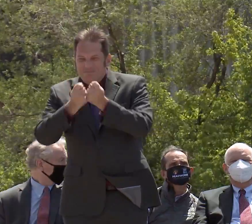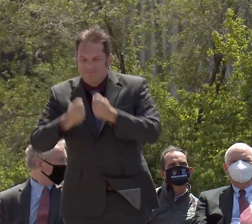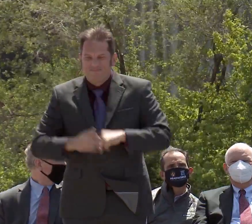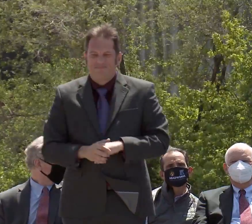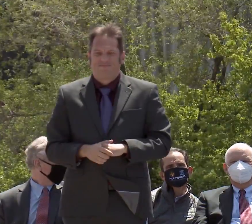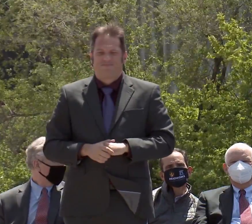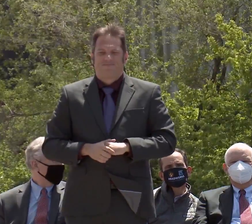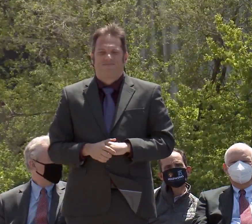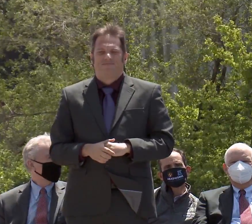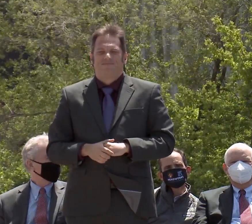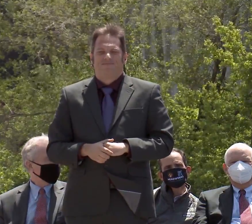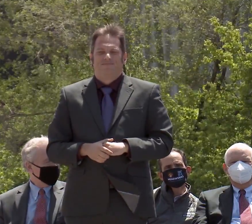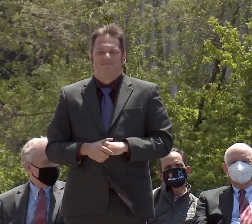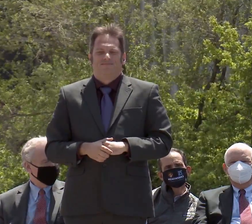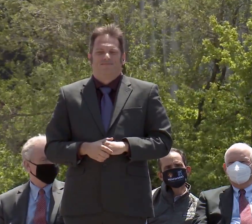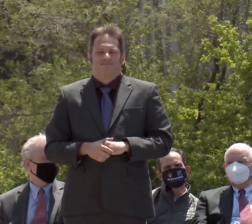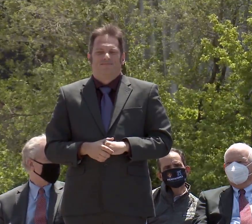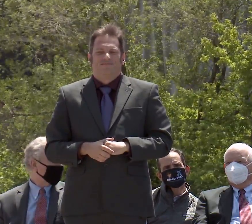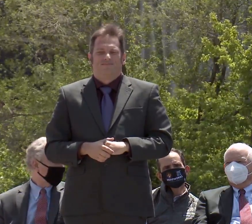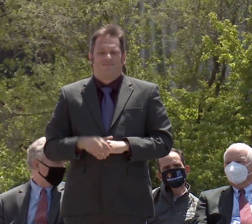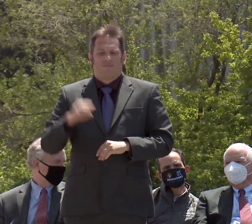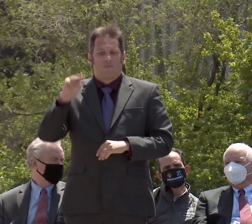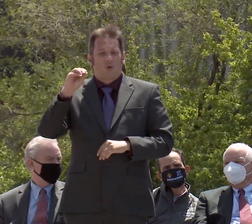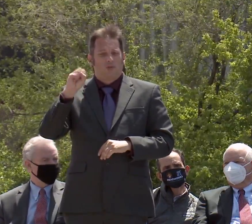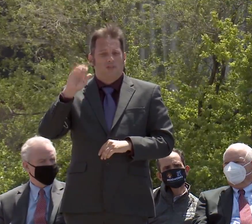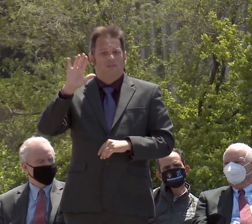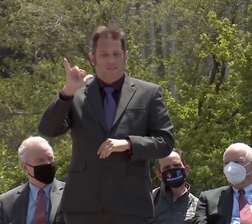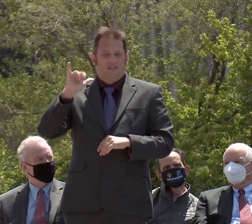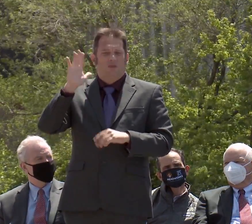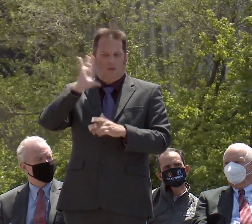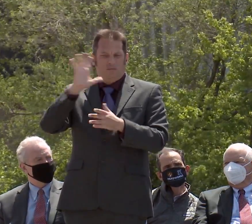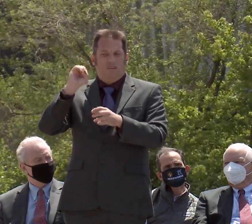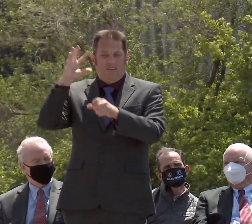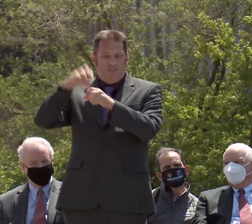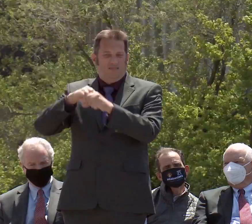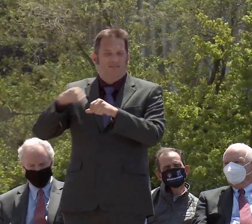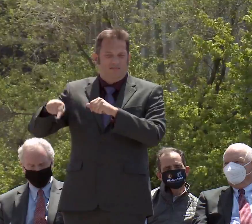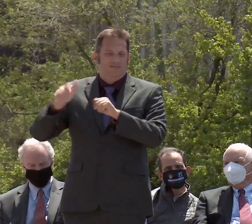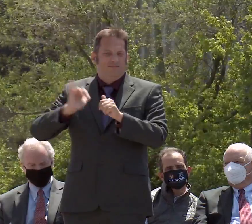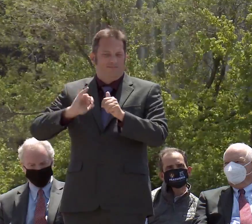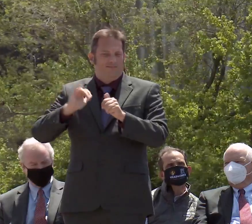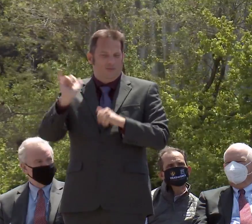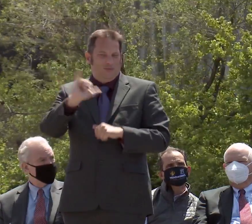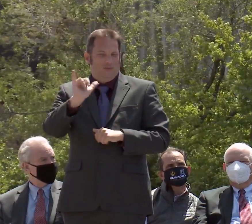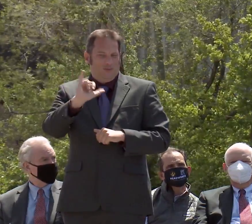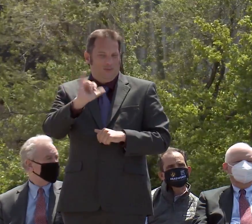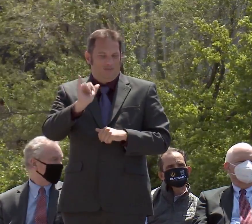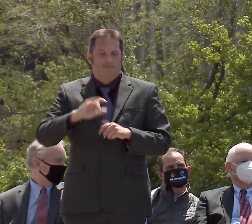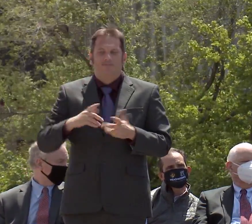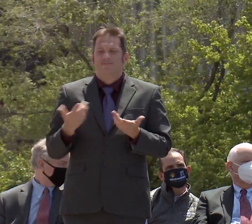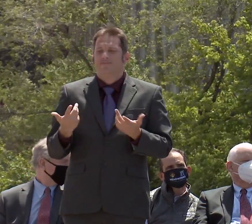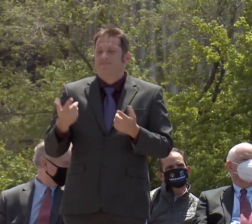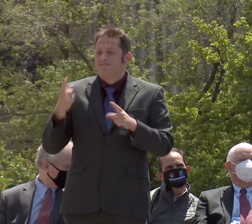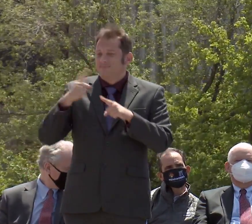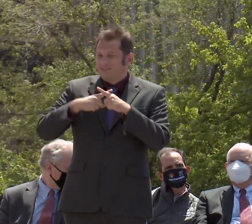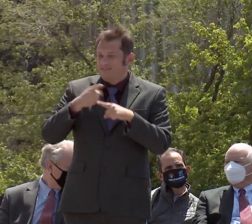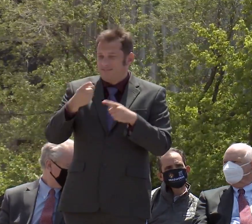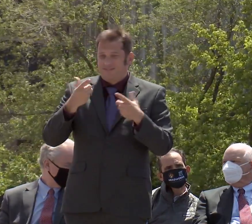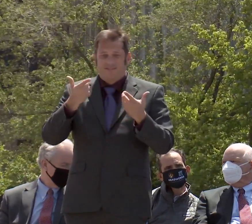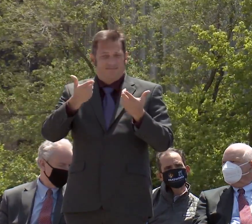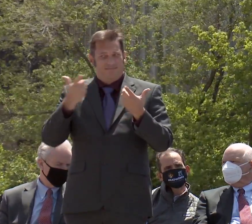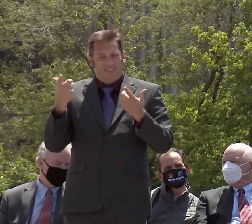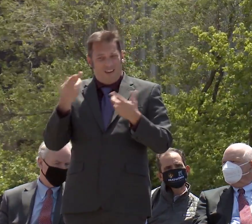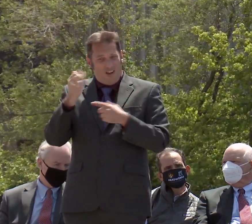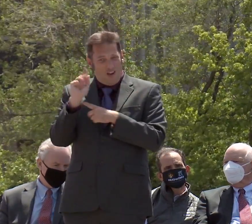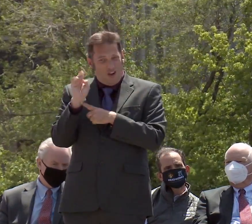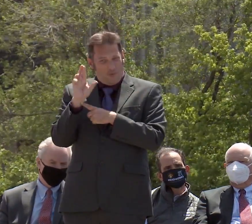who is on the Waterfront Partnership Board, but chairs the Healthy Harbor Initiative. Mike, we want to always thank you for helping us lead and